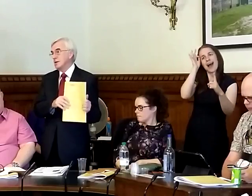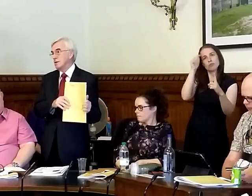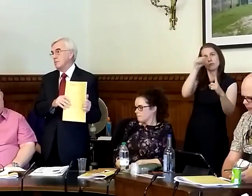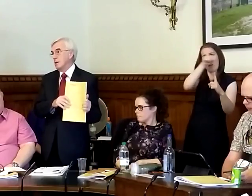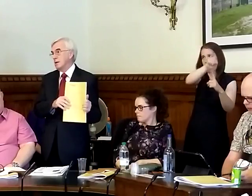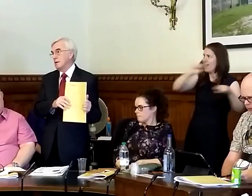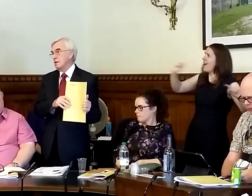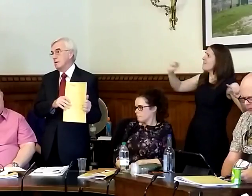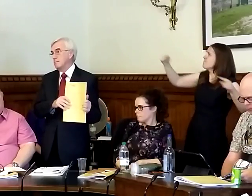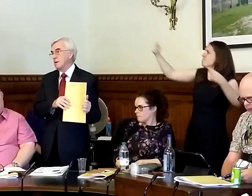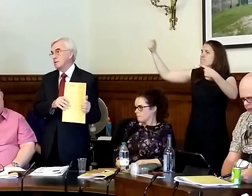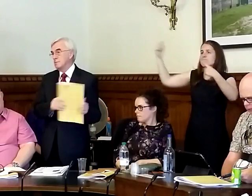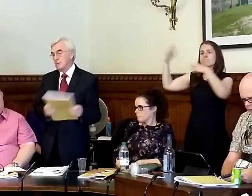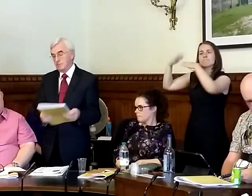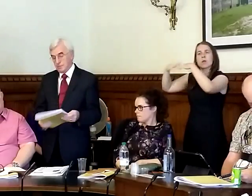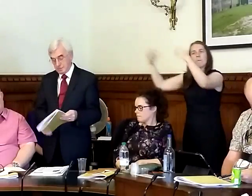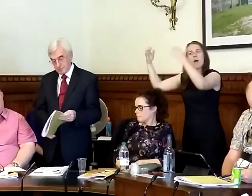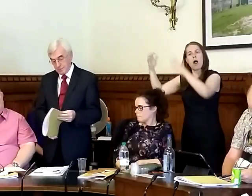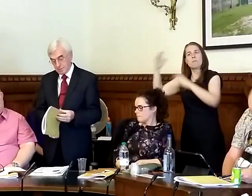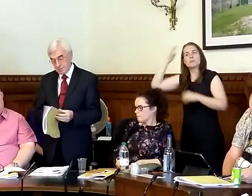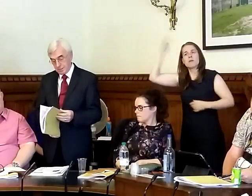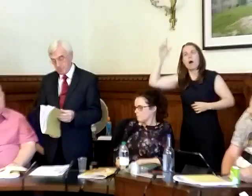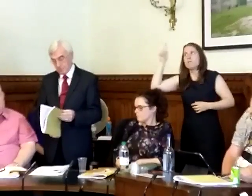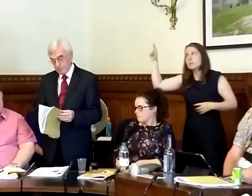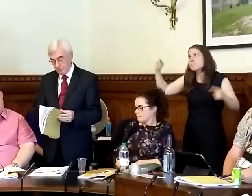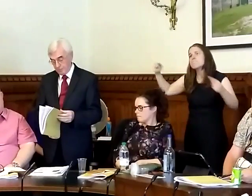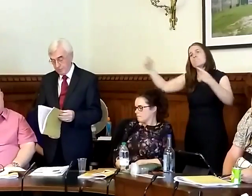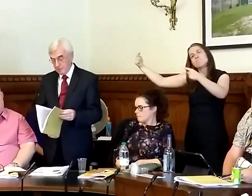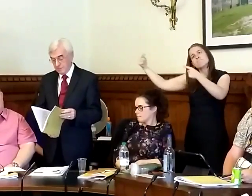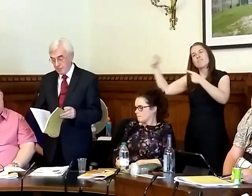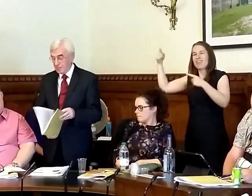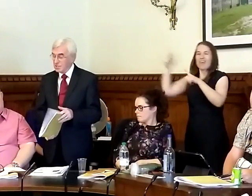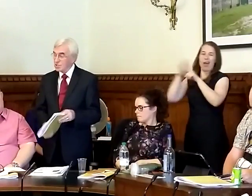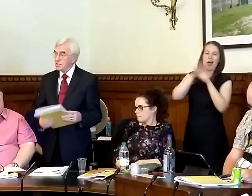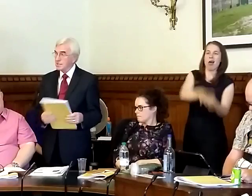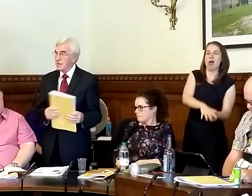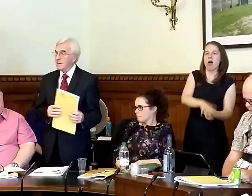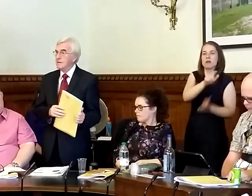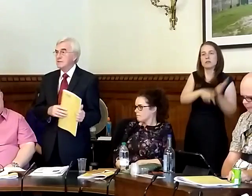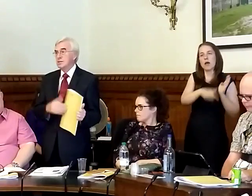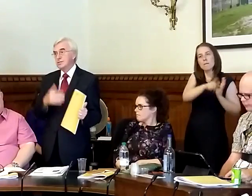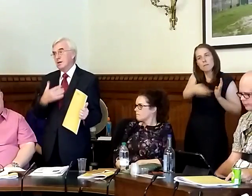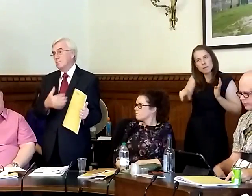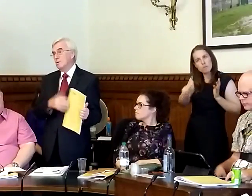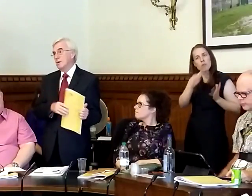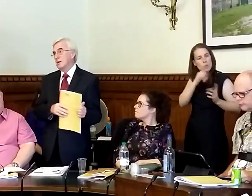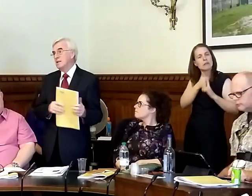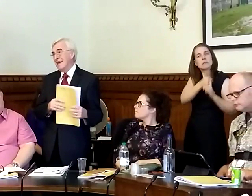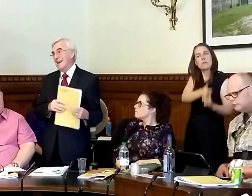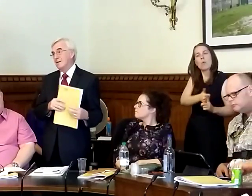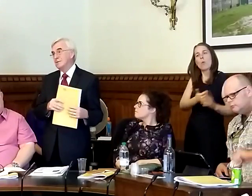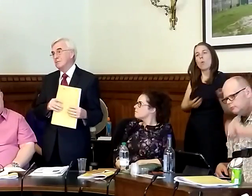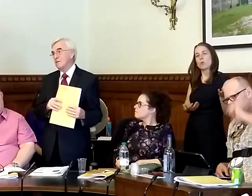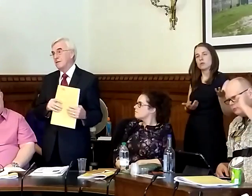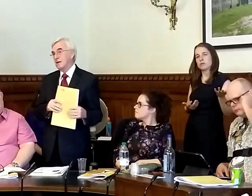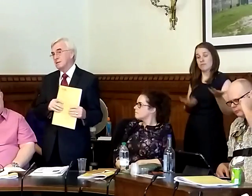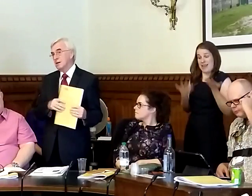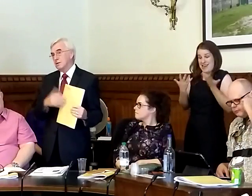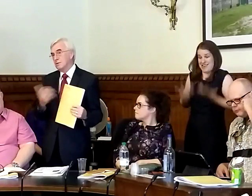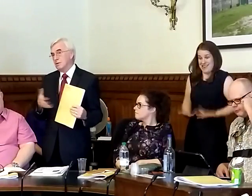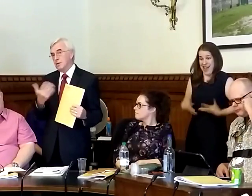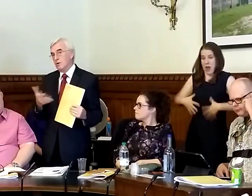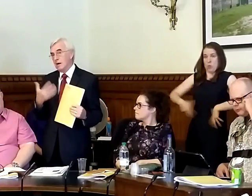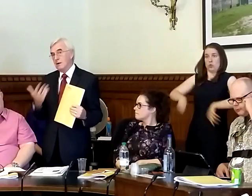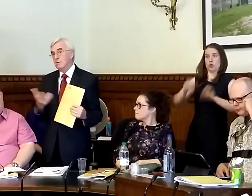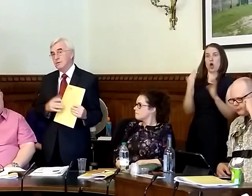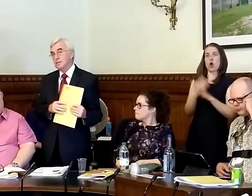the decisions that they're making, their impact on people with disabilities and disabled people. But in addition to that, to start working now, to be frank,